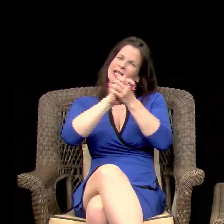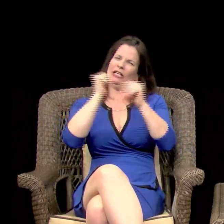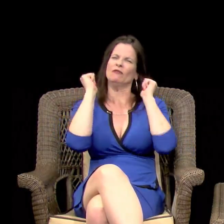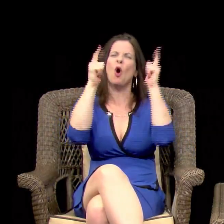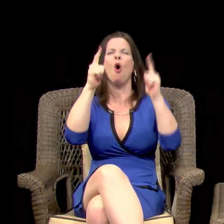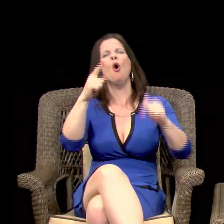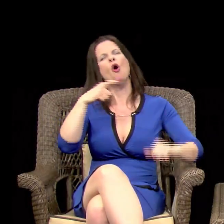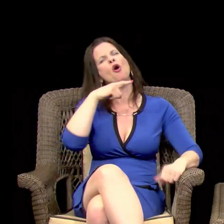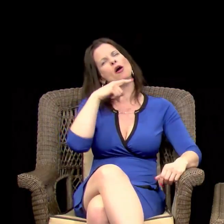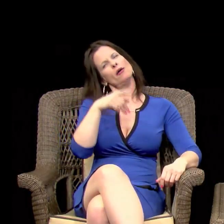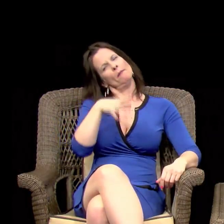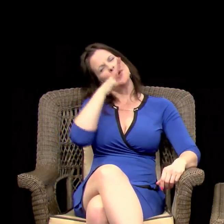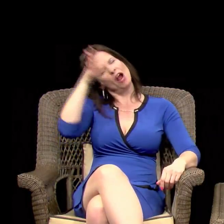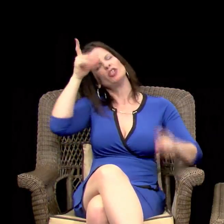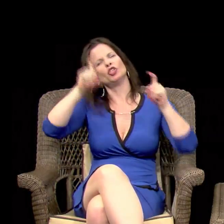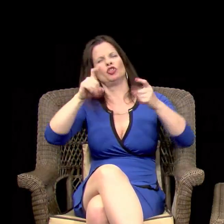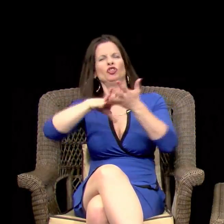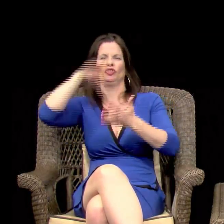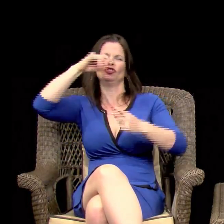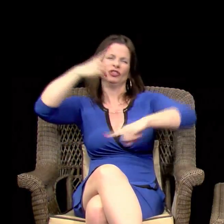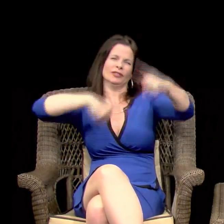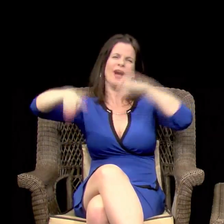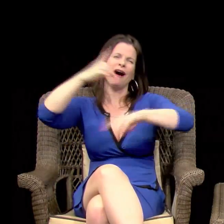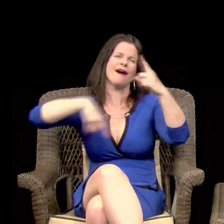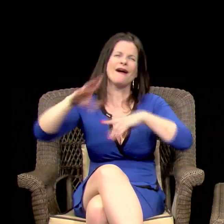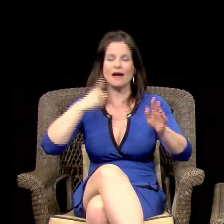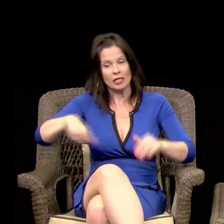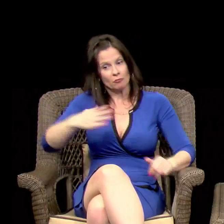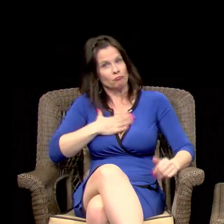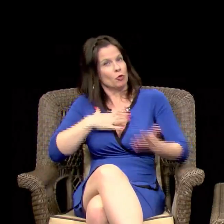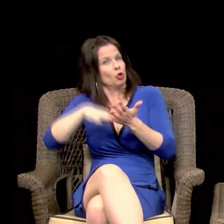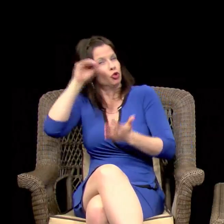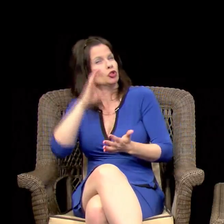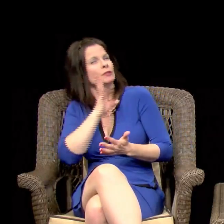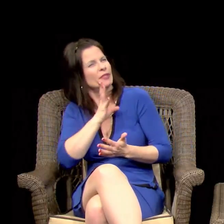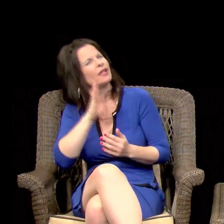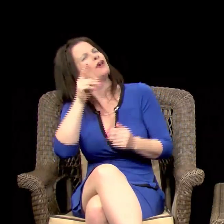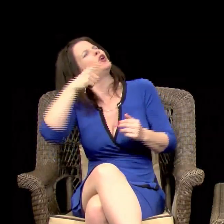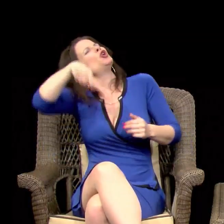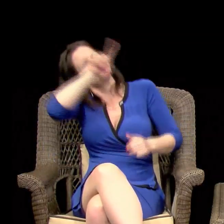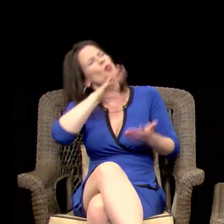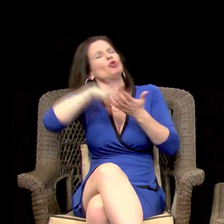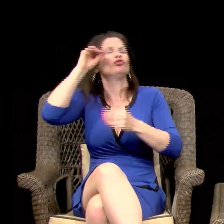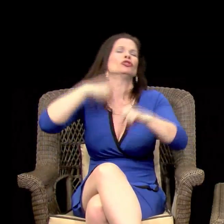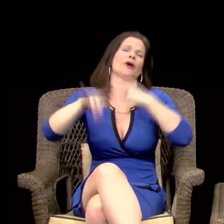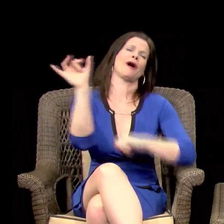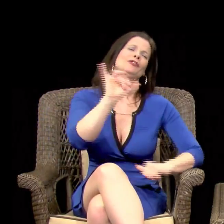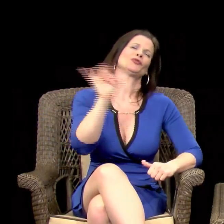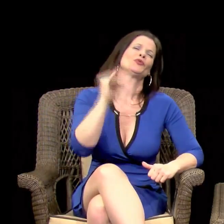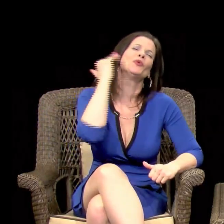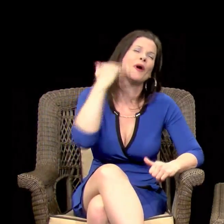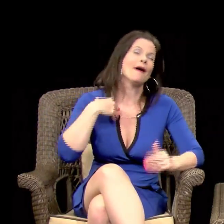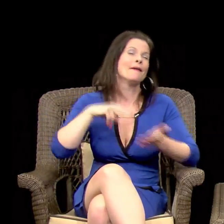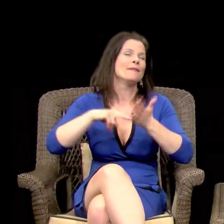truly is a wonderful thing. I believe all parents should learn how to sign to communicate with their deaf